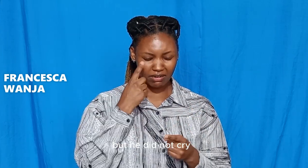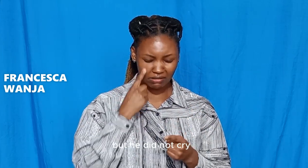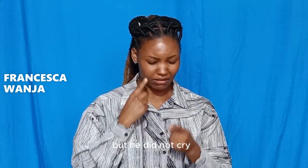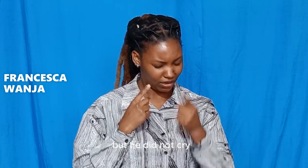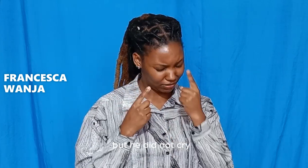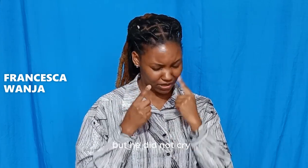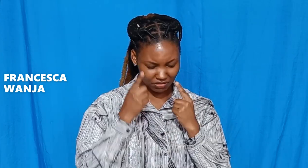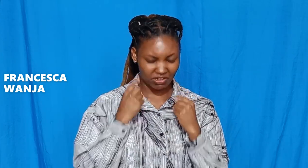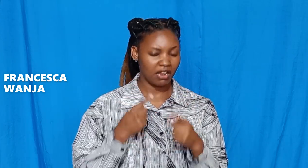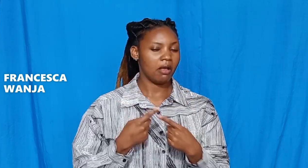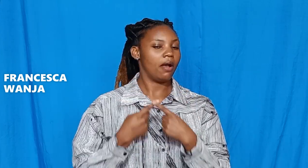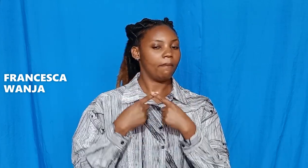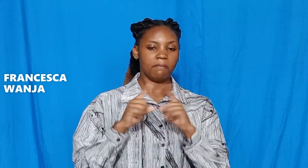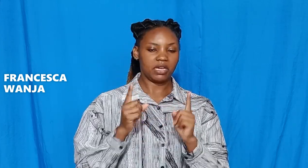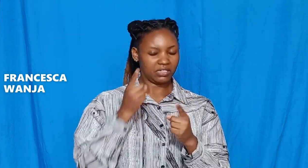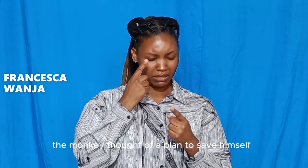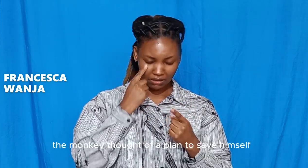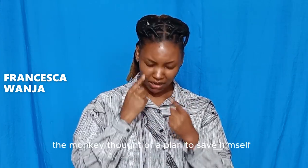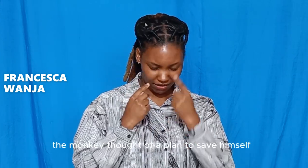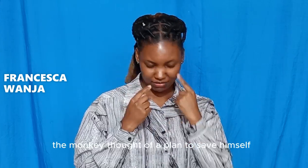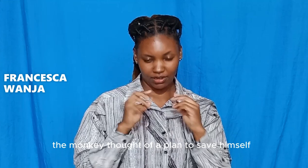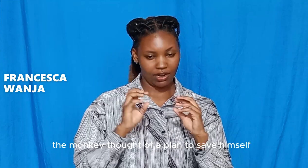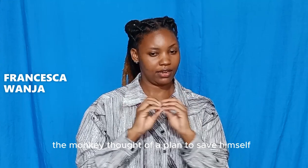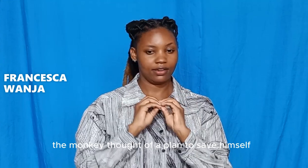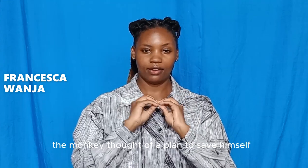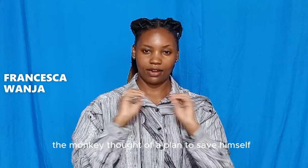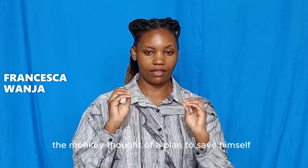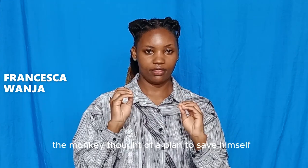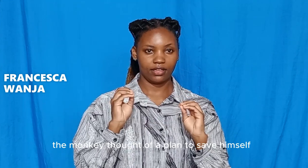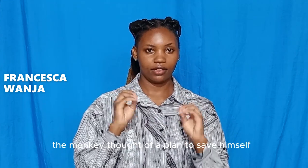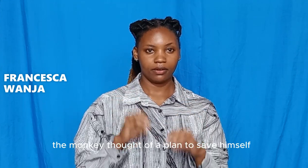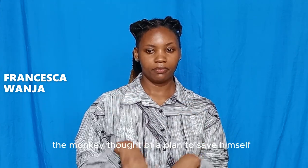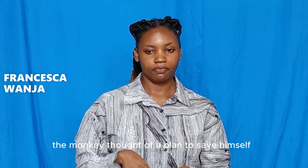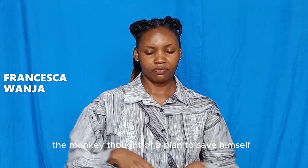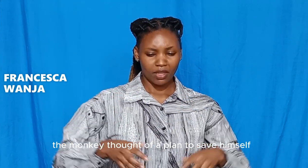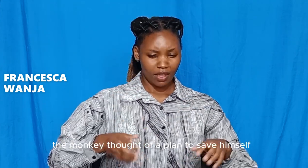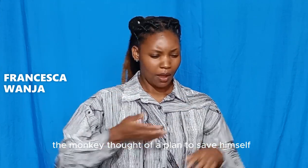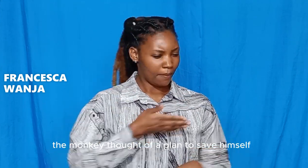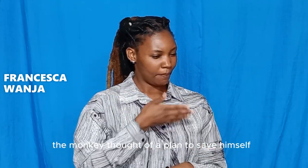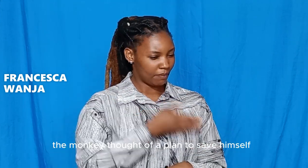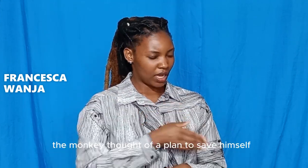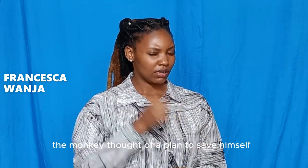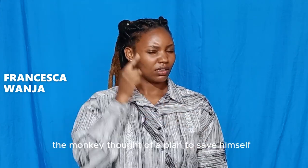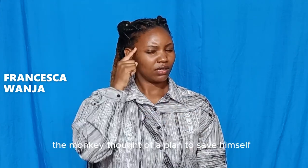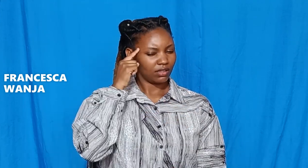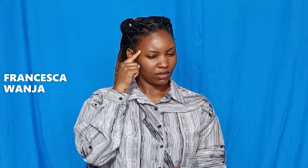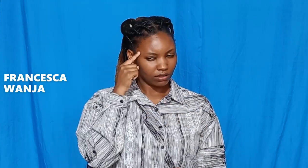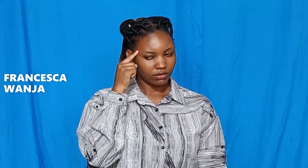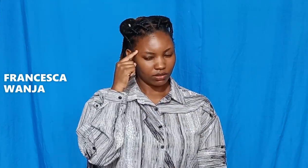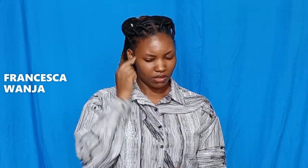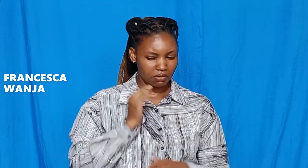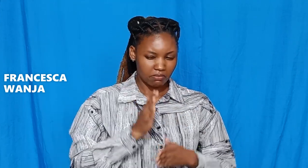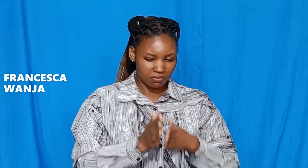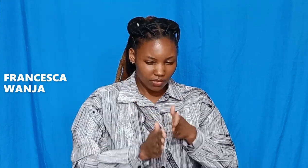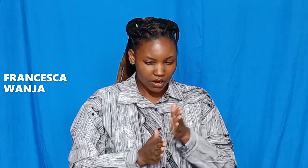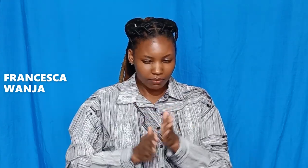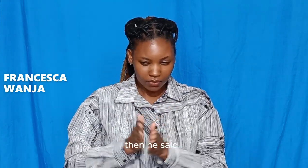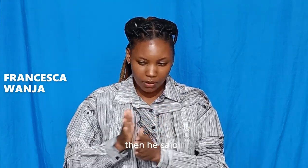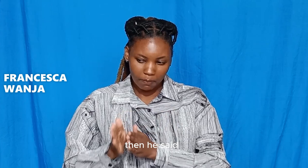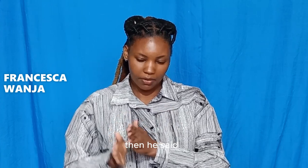cry. The monkey thought of a plan to save himself. Then he